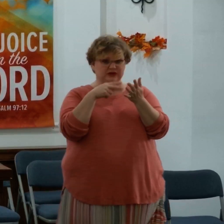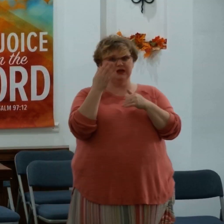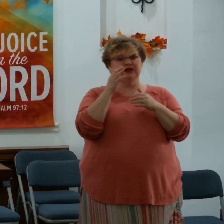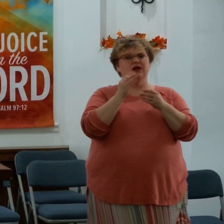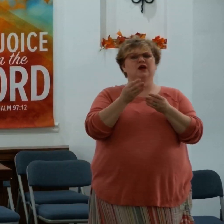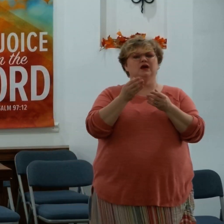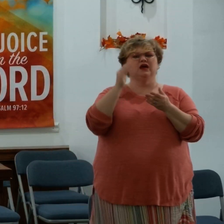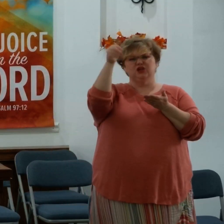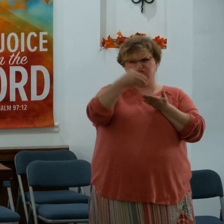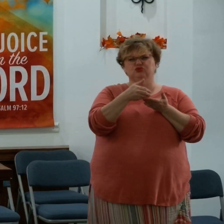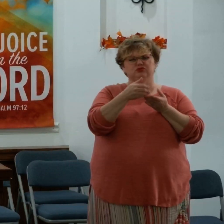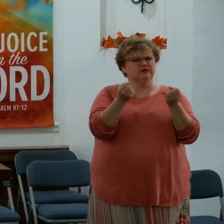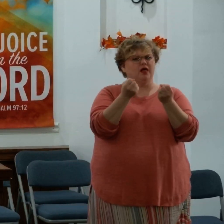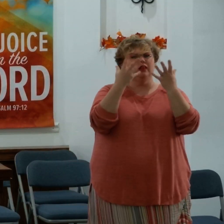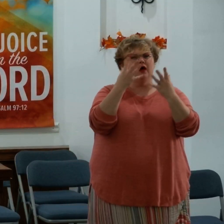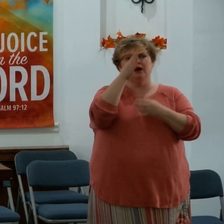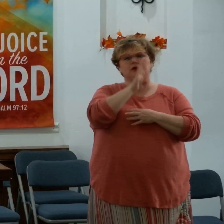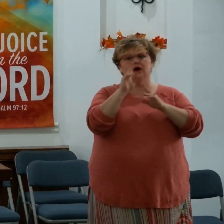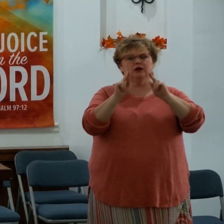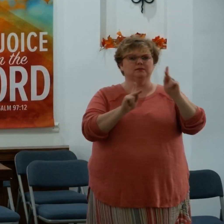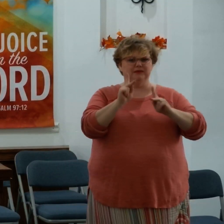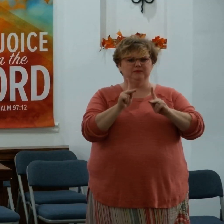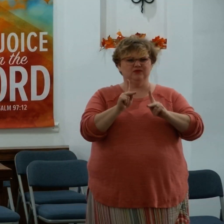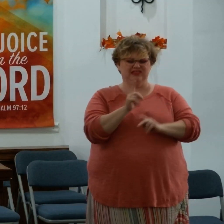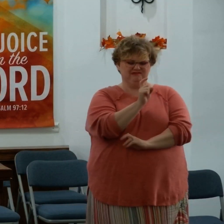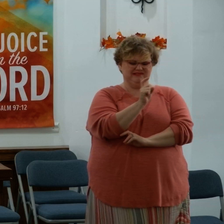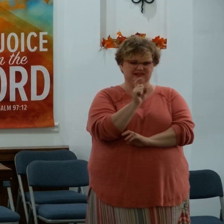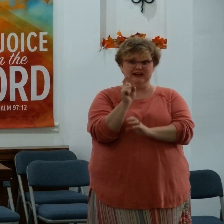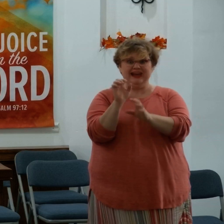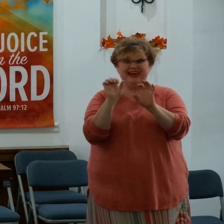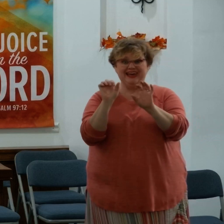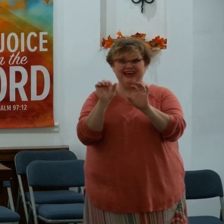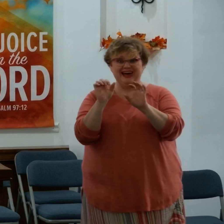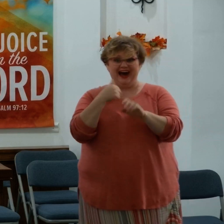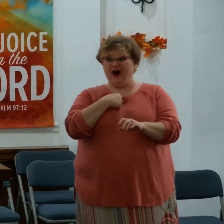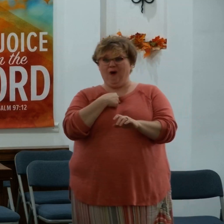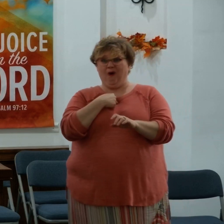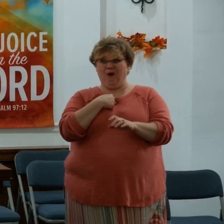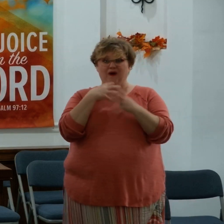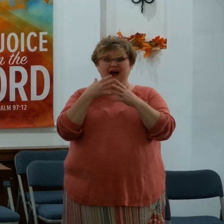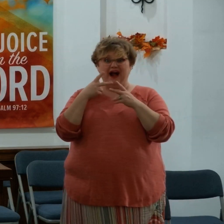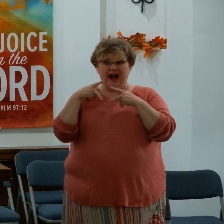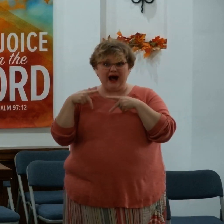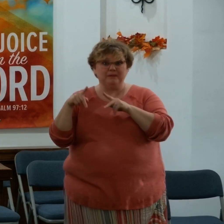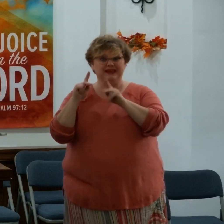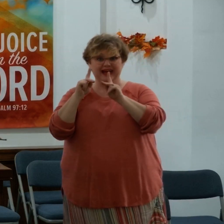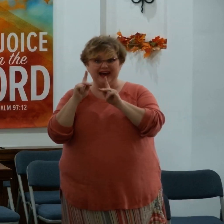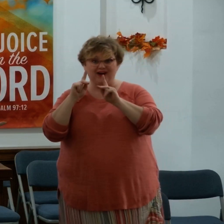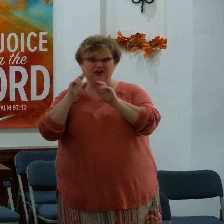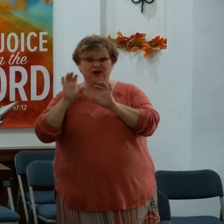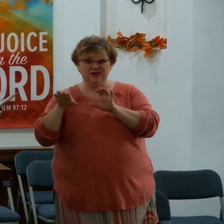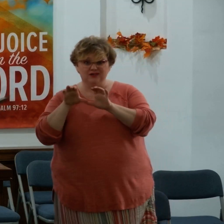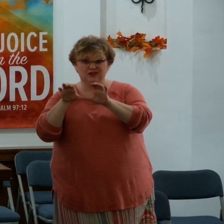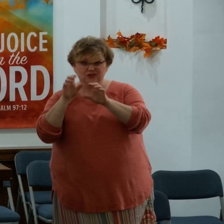whole bunch of God's people who were get-to people. And I want to read a few verses about them with you. So